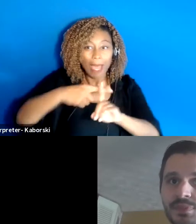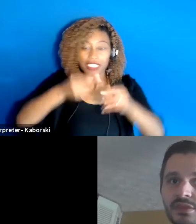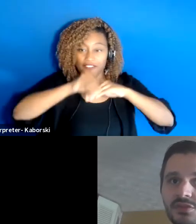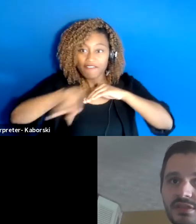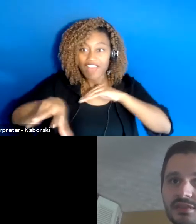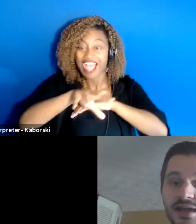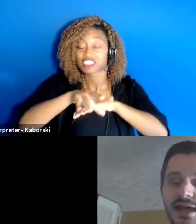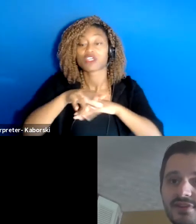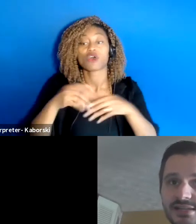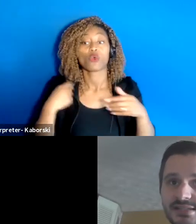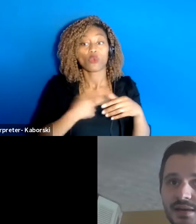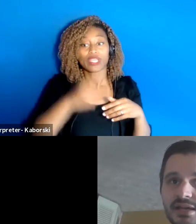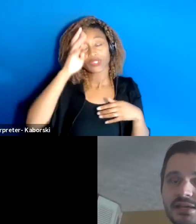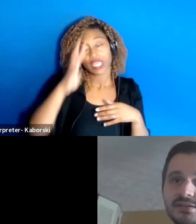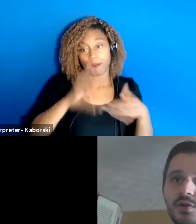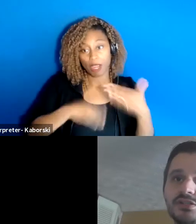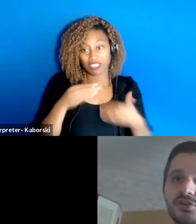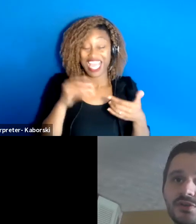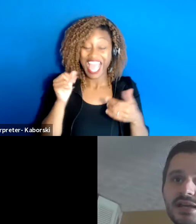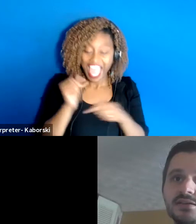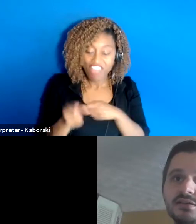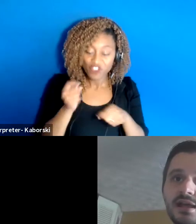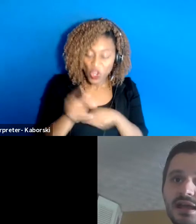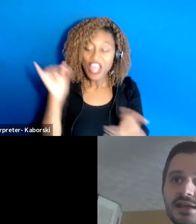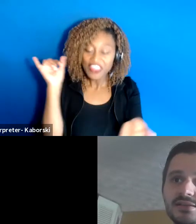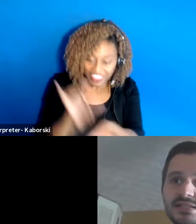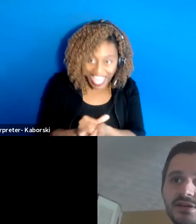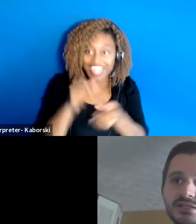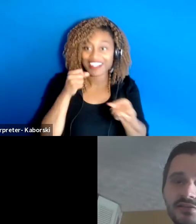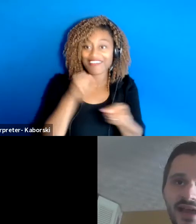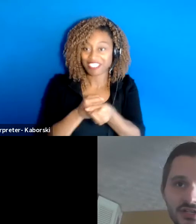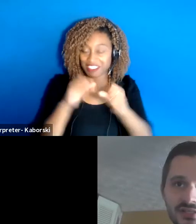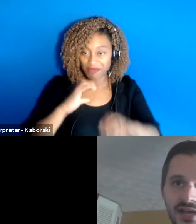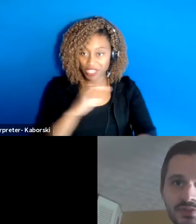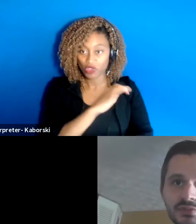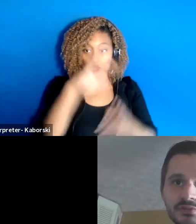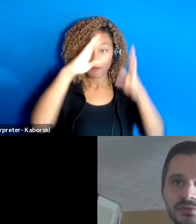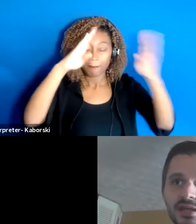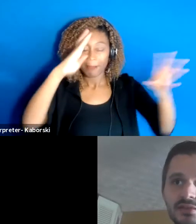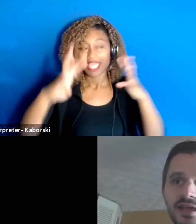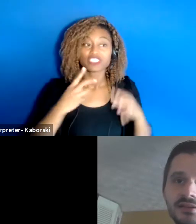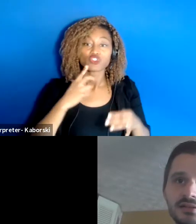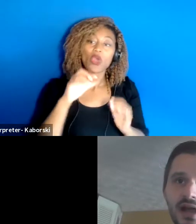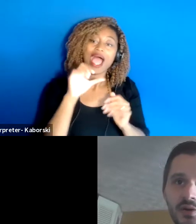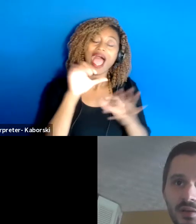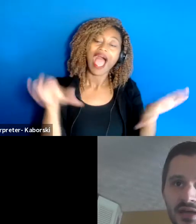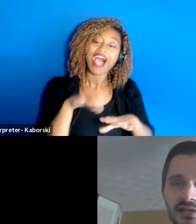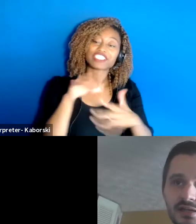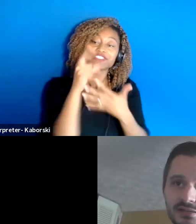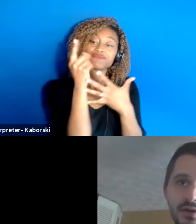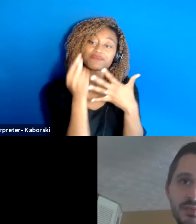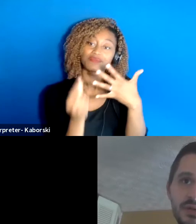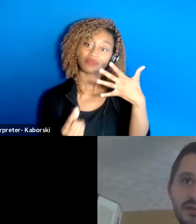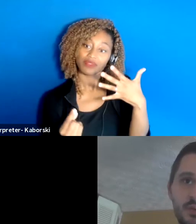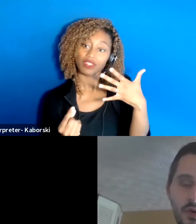annually that advocacy committee is going to create a series of action steps that our